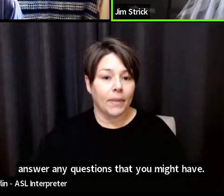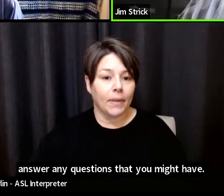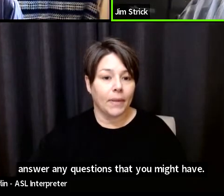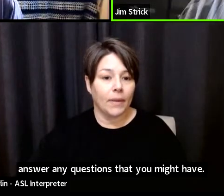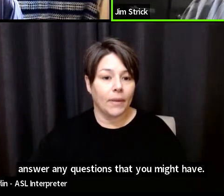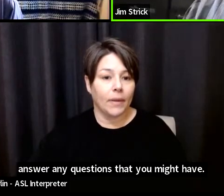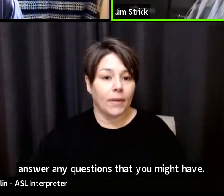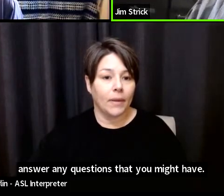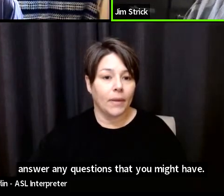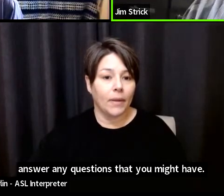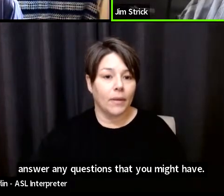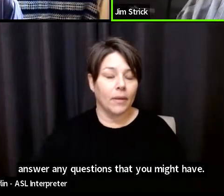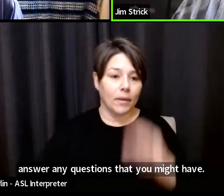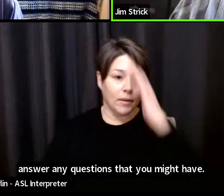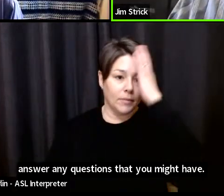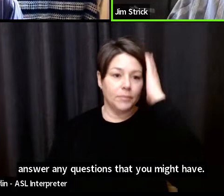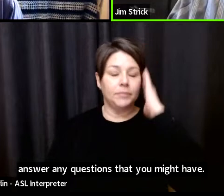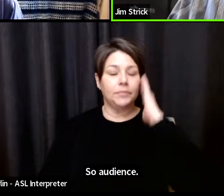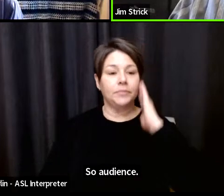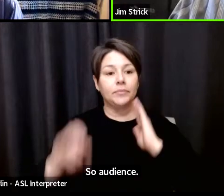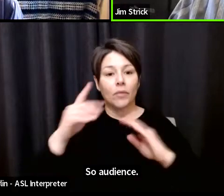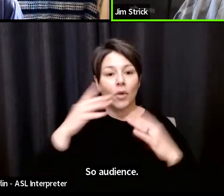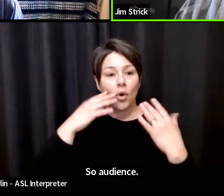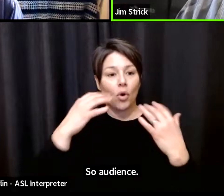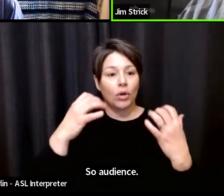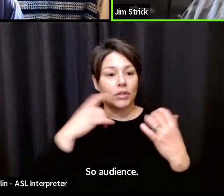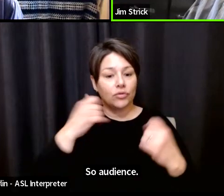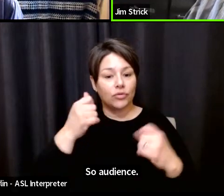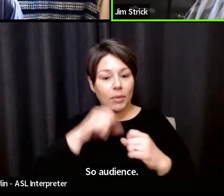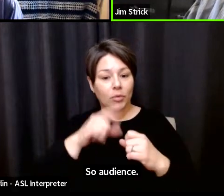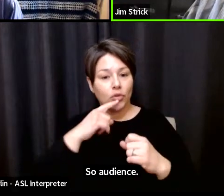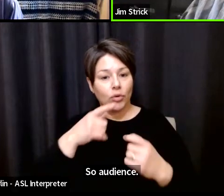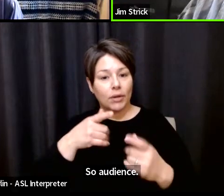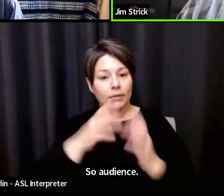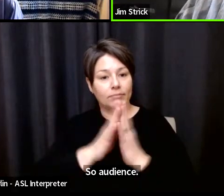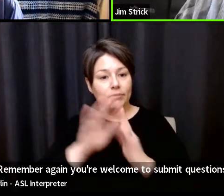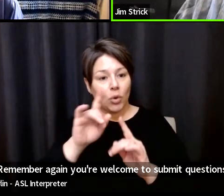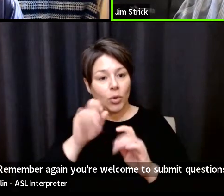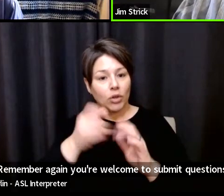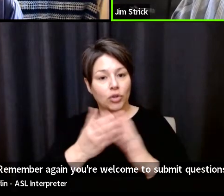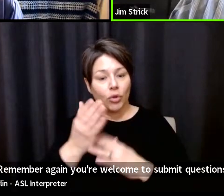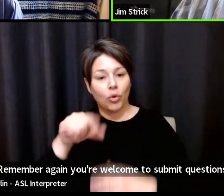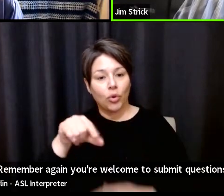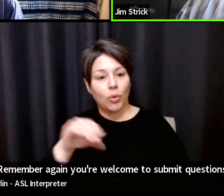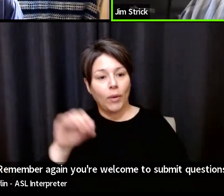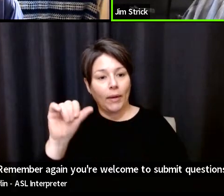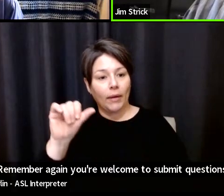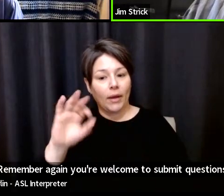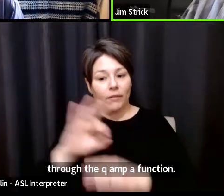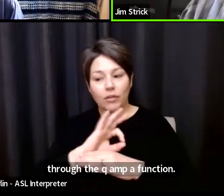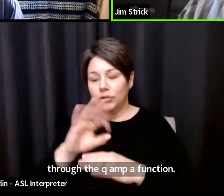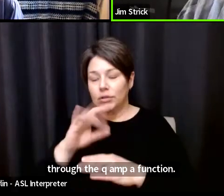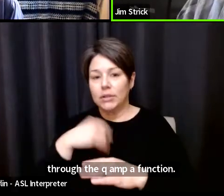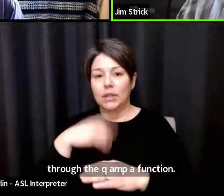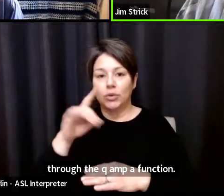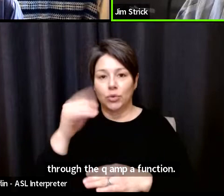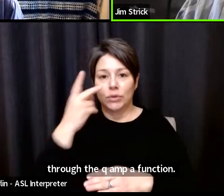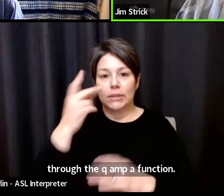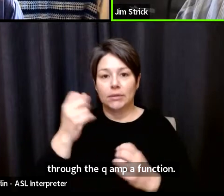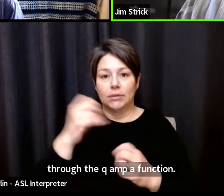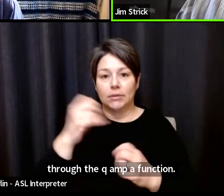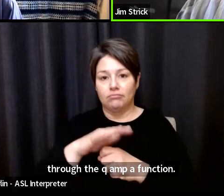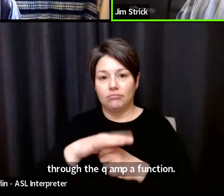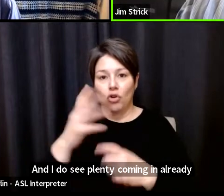So, audience, remember again, you're welcome to submit questions through the Q&A function. And I do see plenty coming